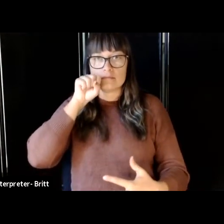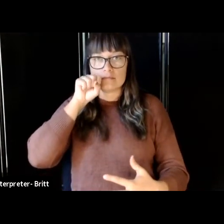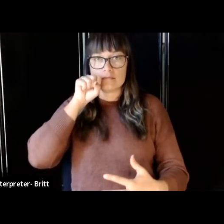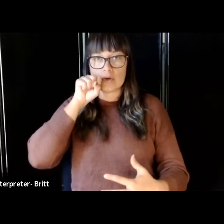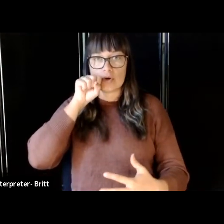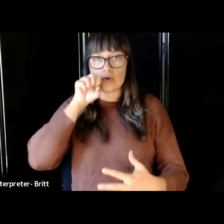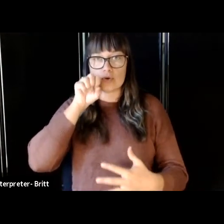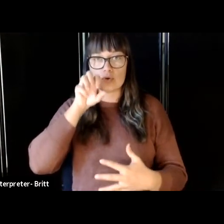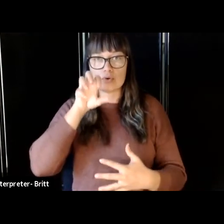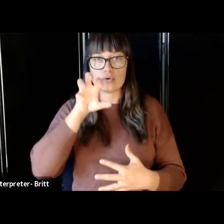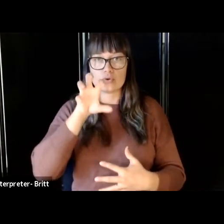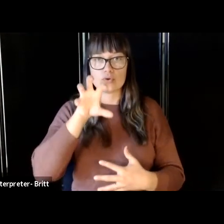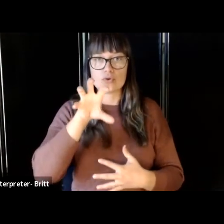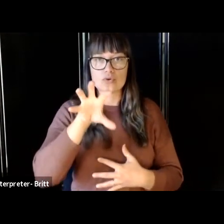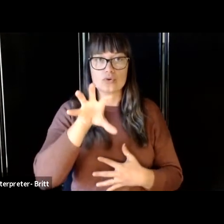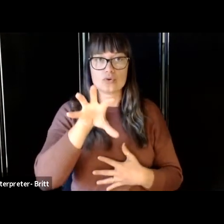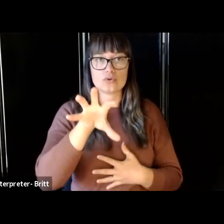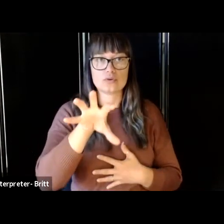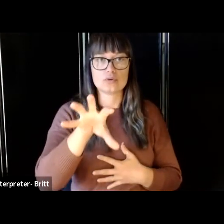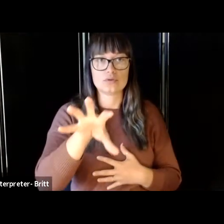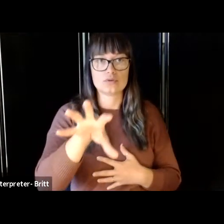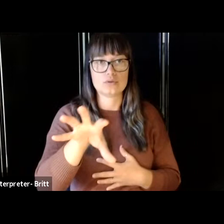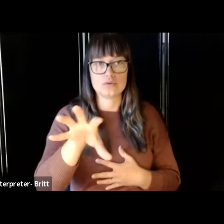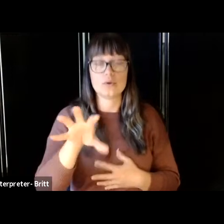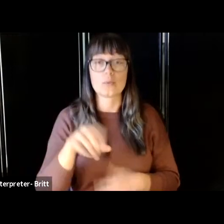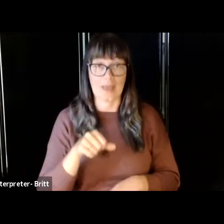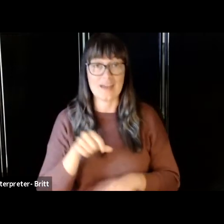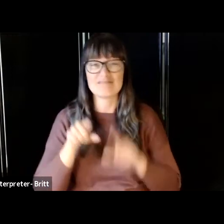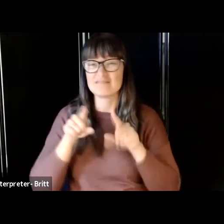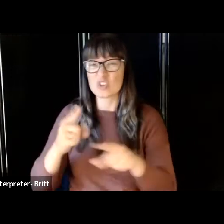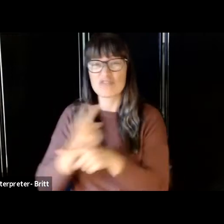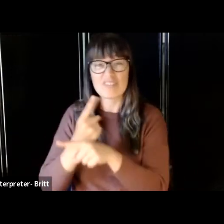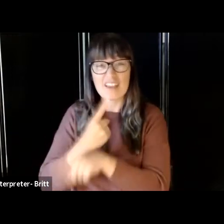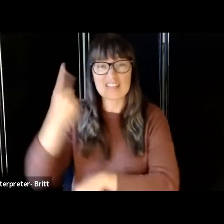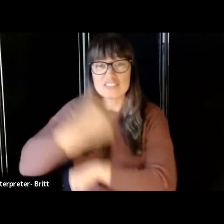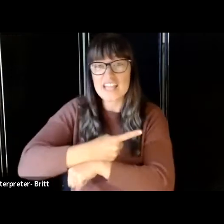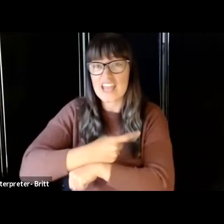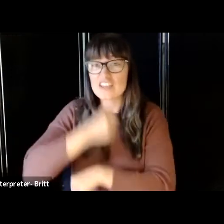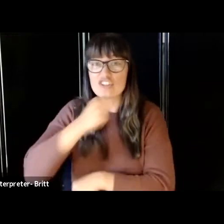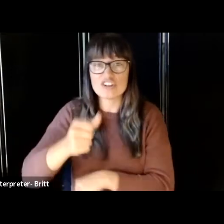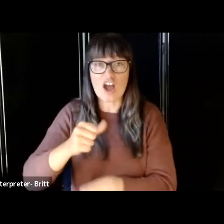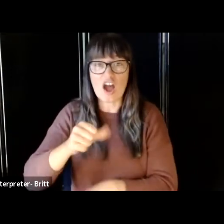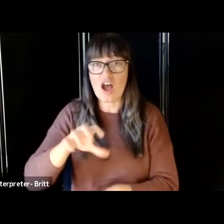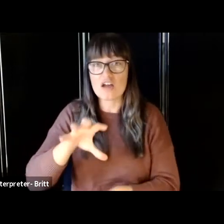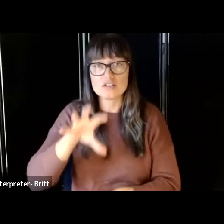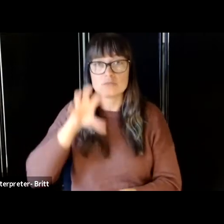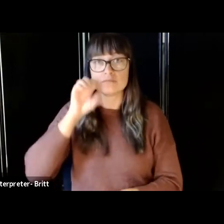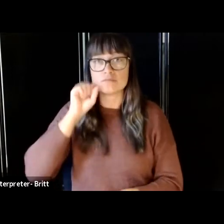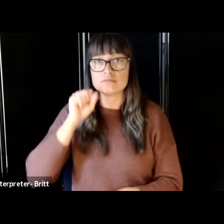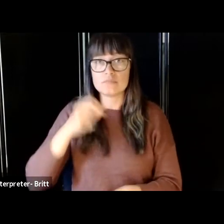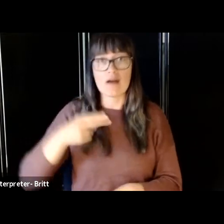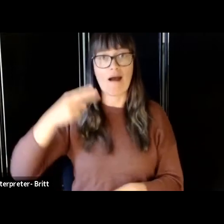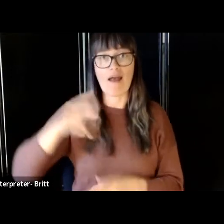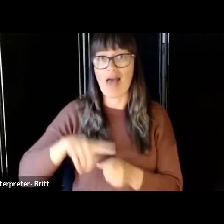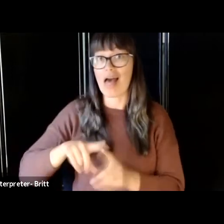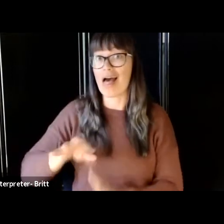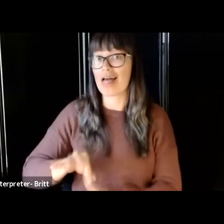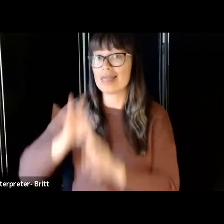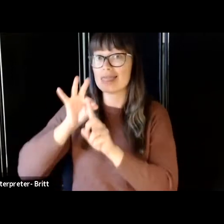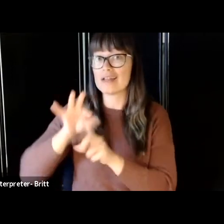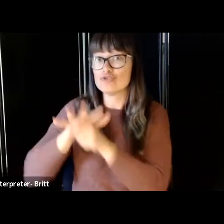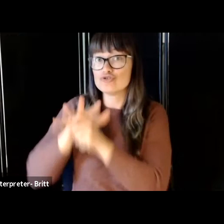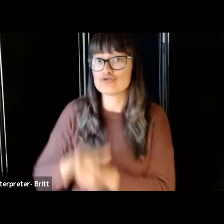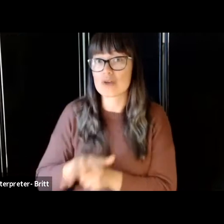the day, we're not taking high breaths unless we're stressed out. We normally breathe in through our stomach. So when you're laying in front of the